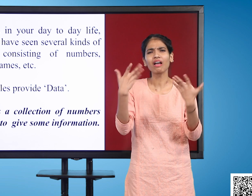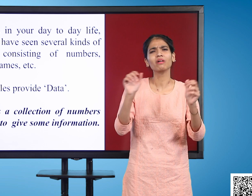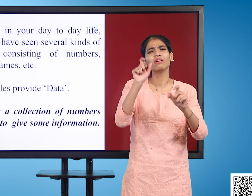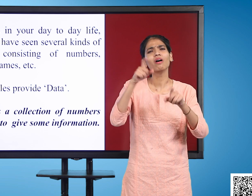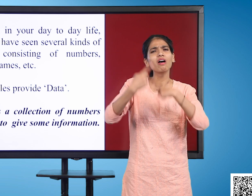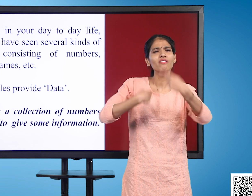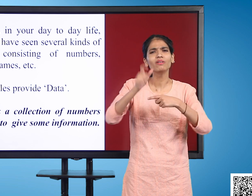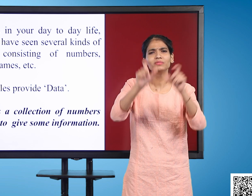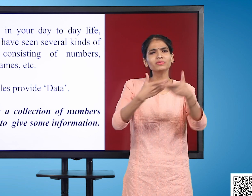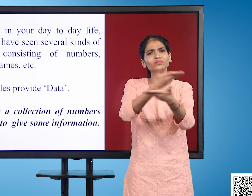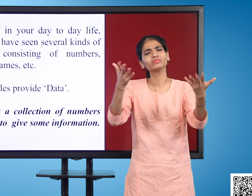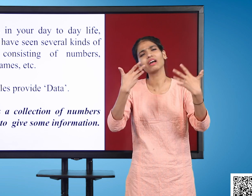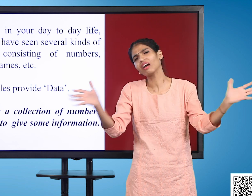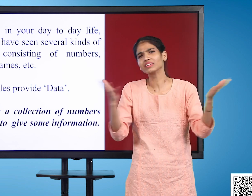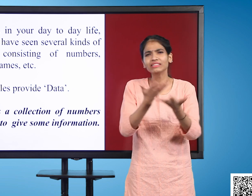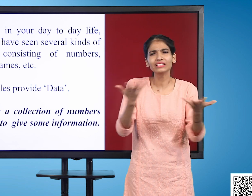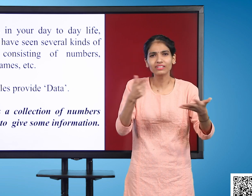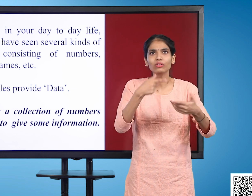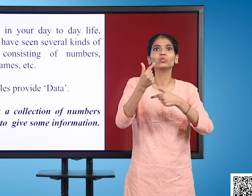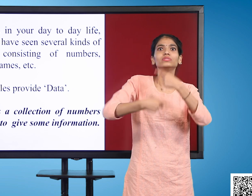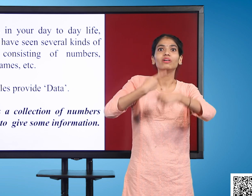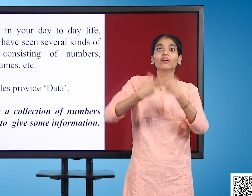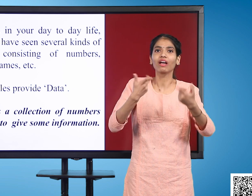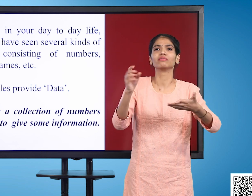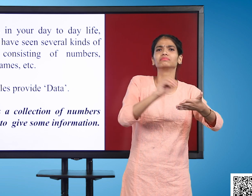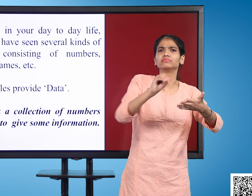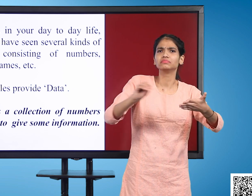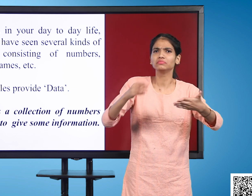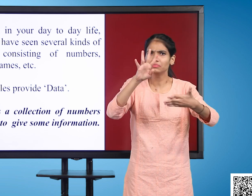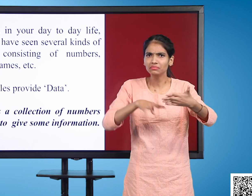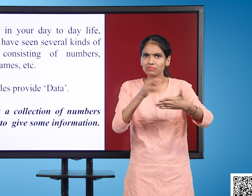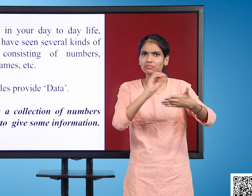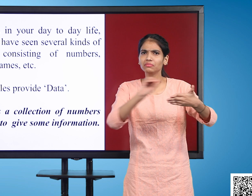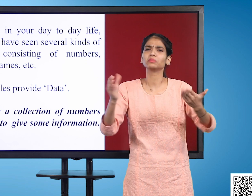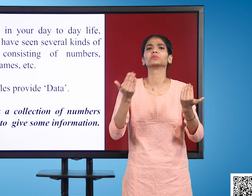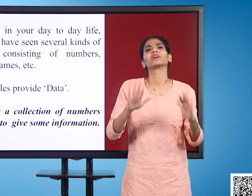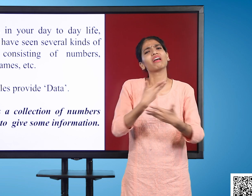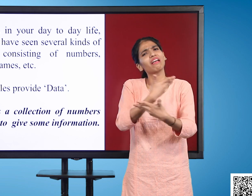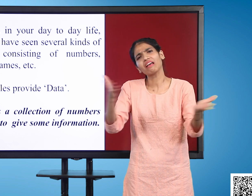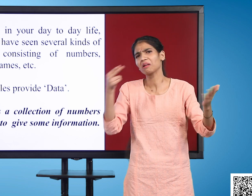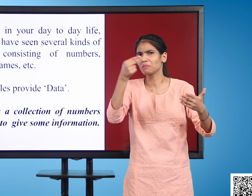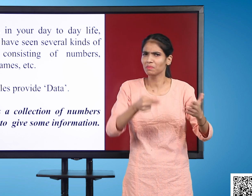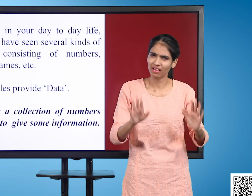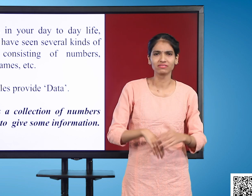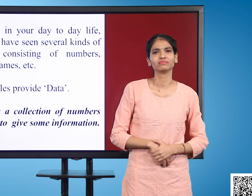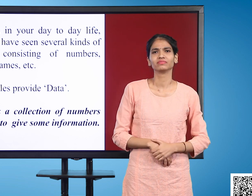Similarly, in your day-to-day life, you must have seen several kinds of tables consisting of numbers, figures,